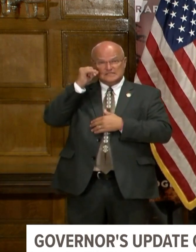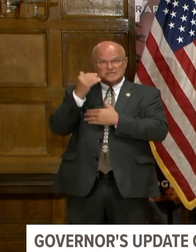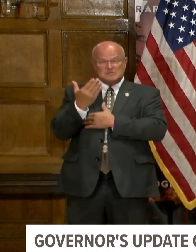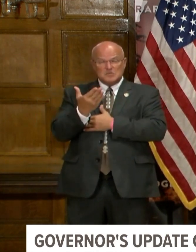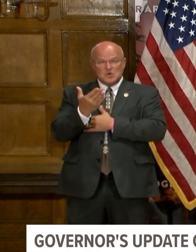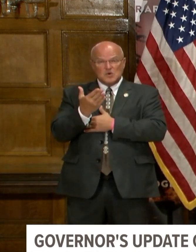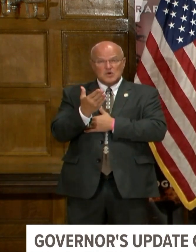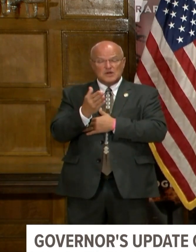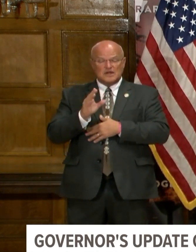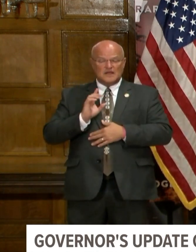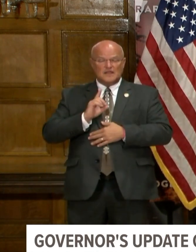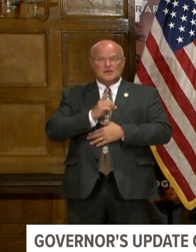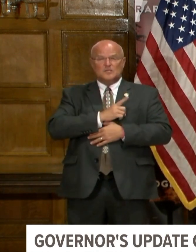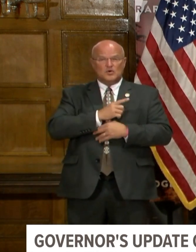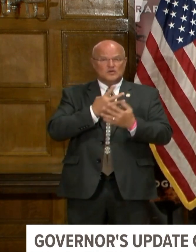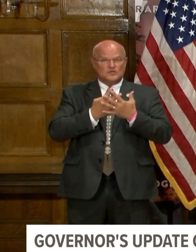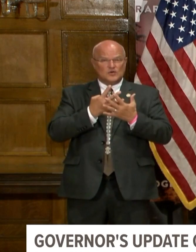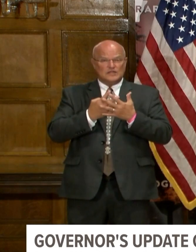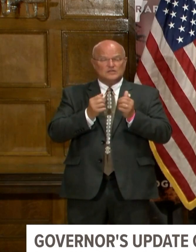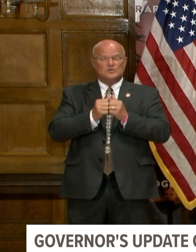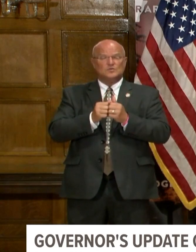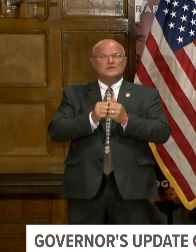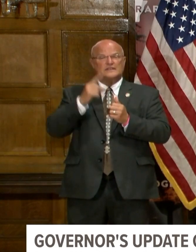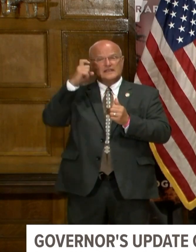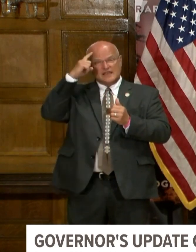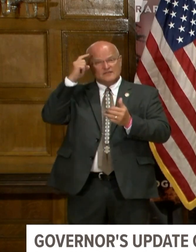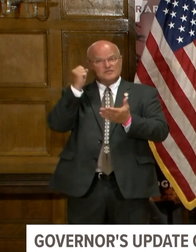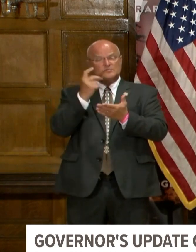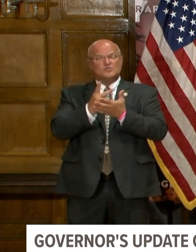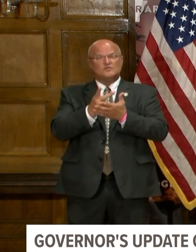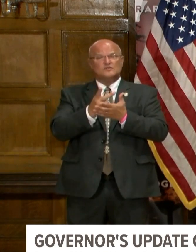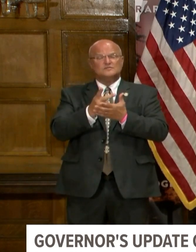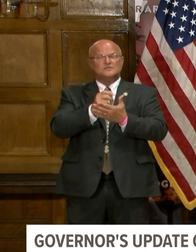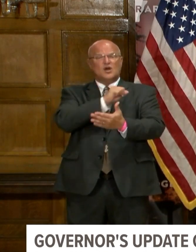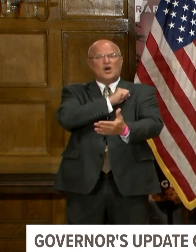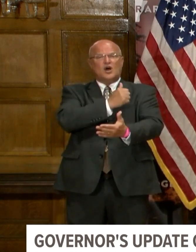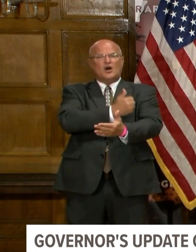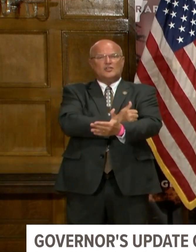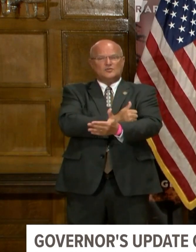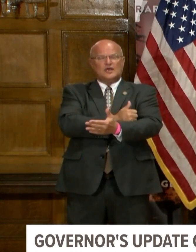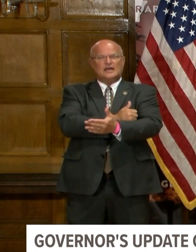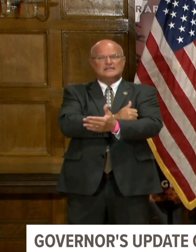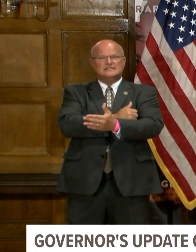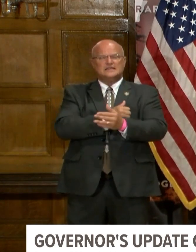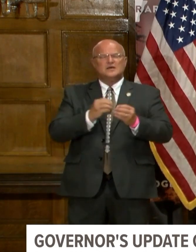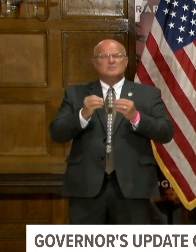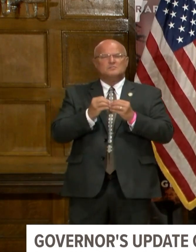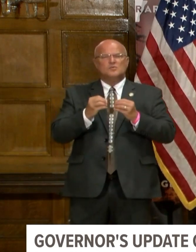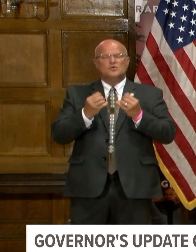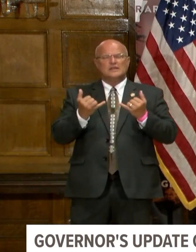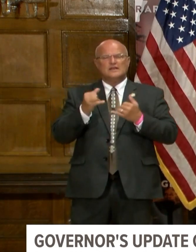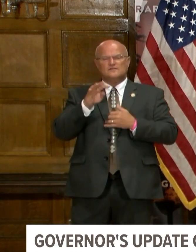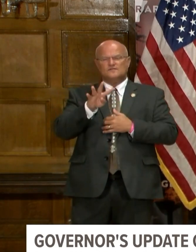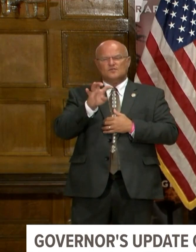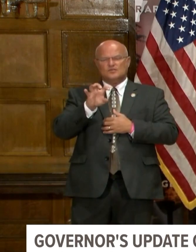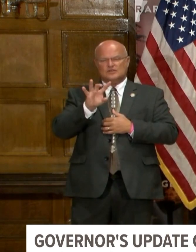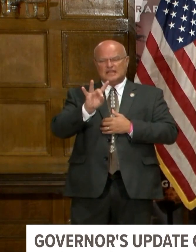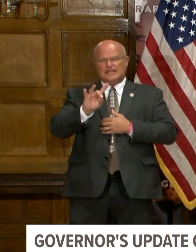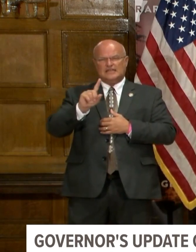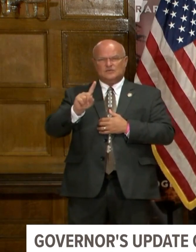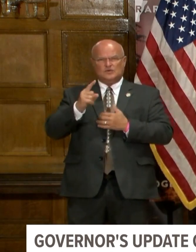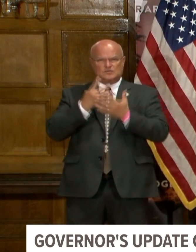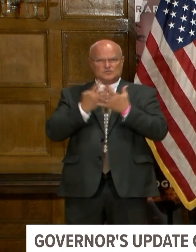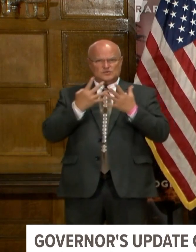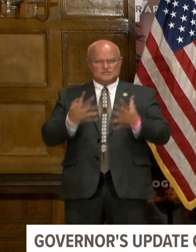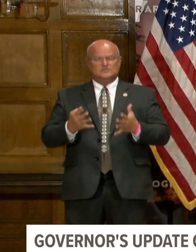Board of Correction, with the governor's approval, authorized the moving up of 481